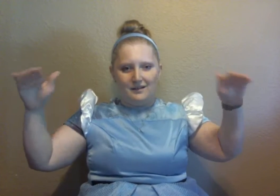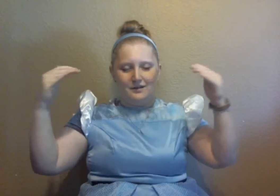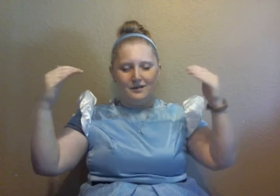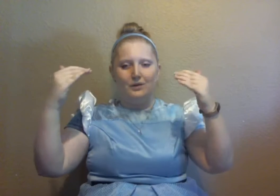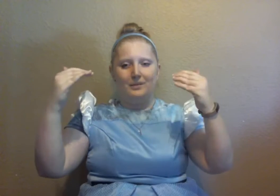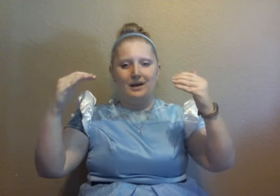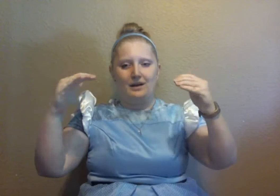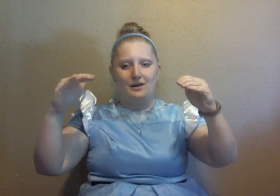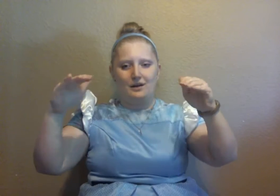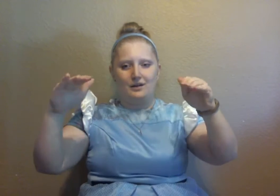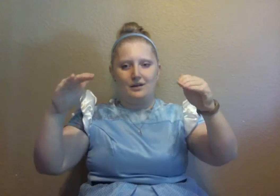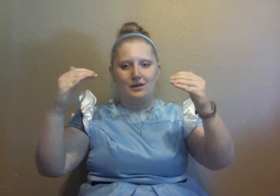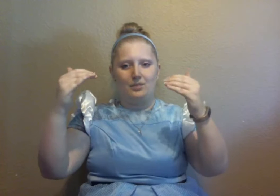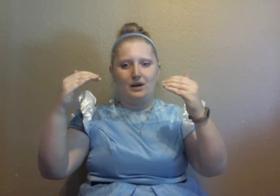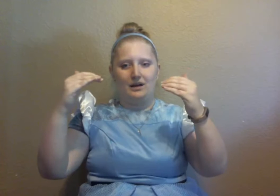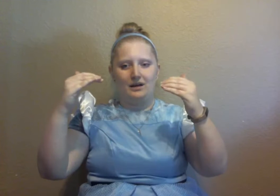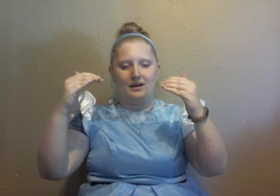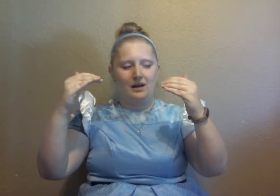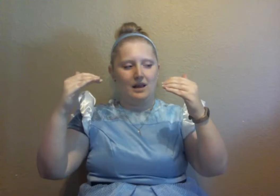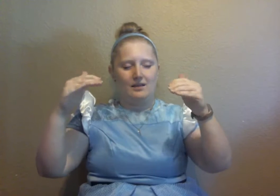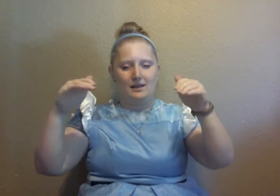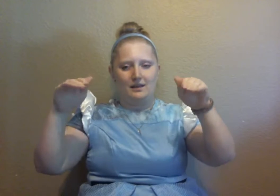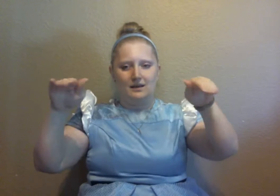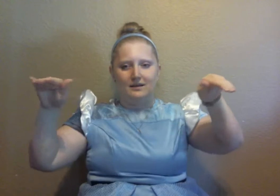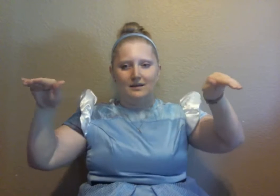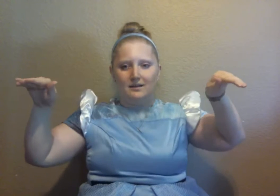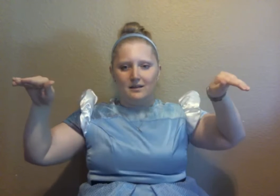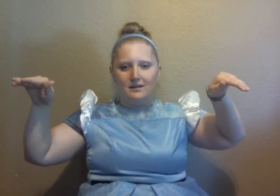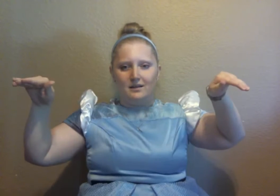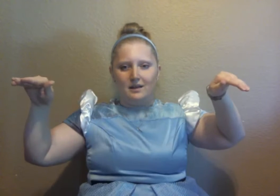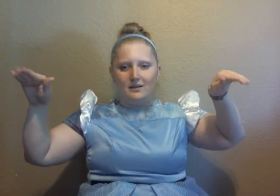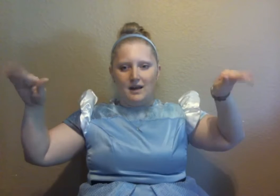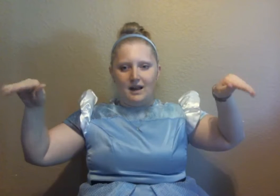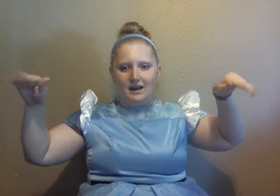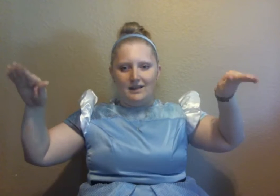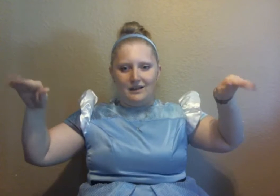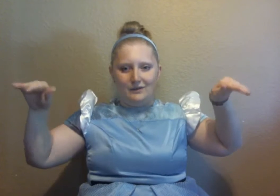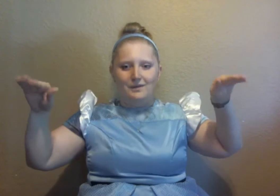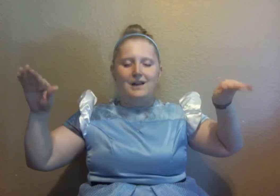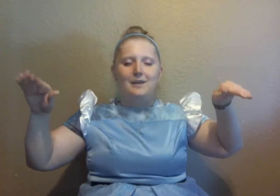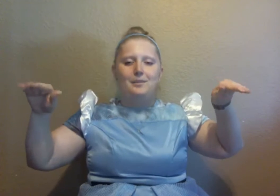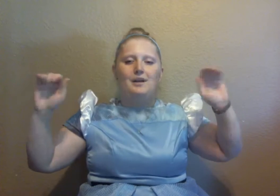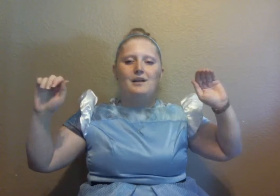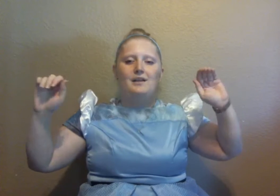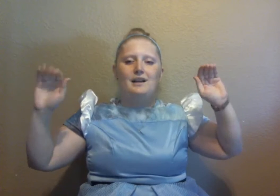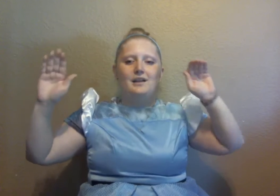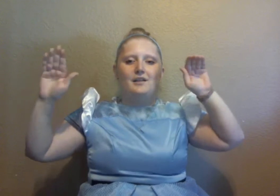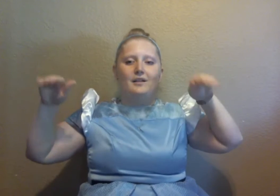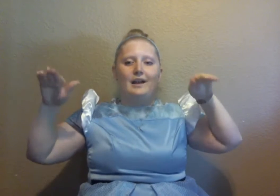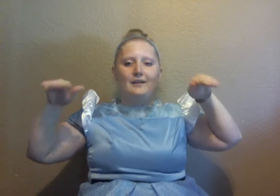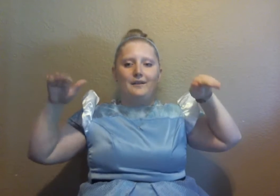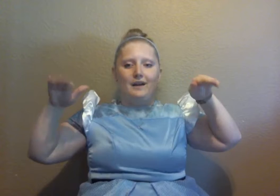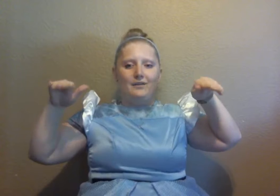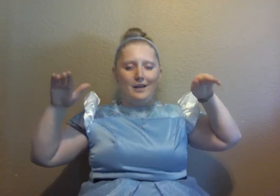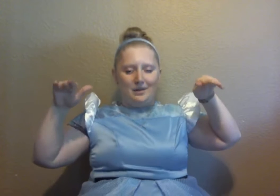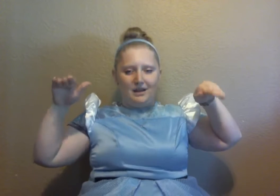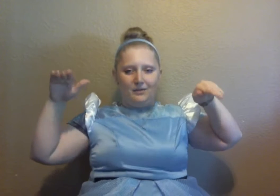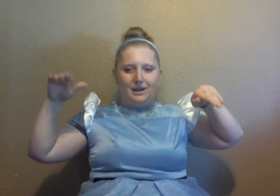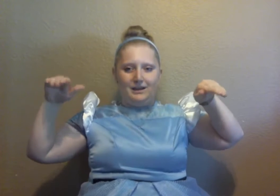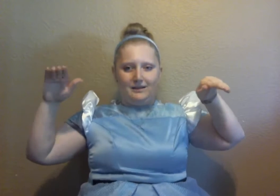So you bring your hands like this to the other side, and then you flap like a fairy flapping